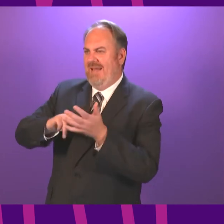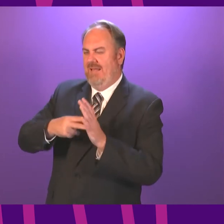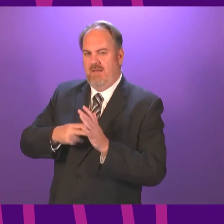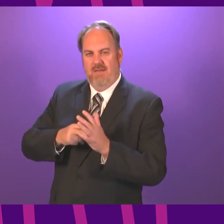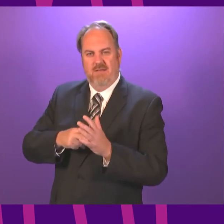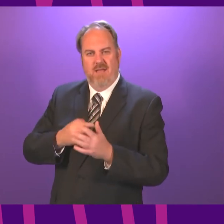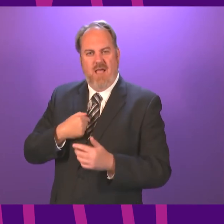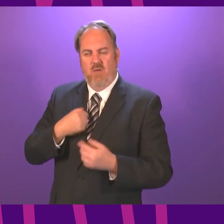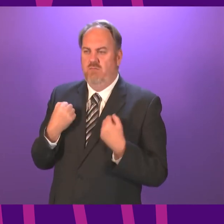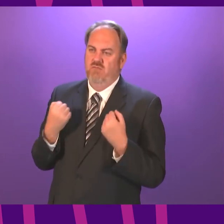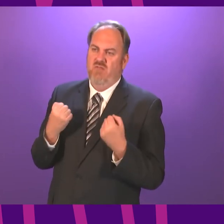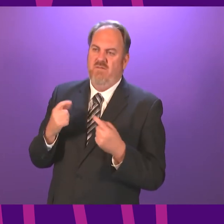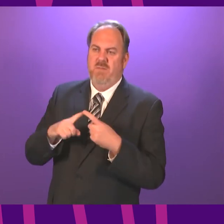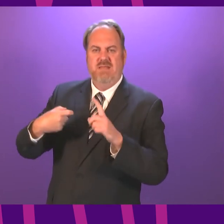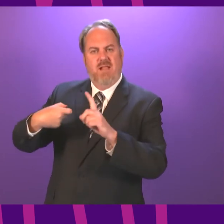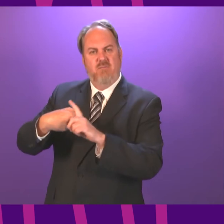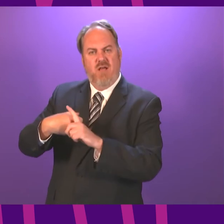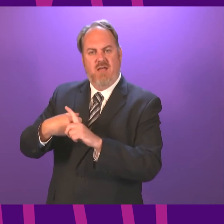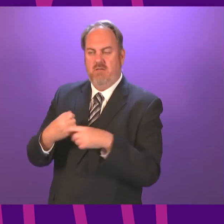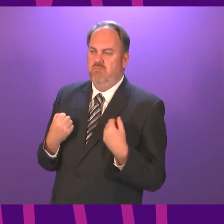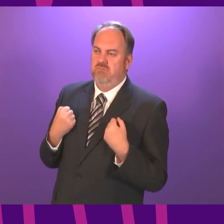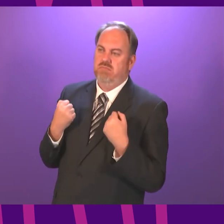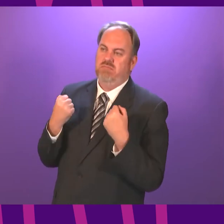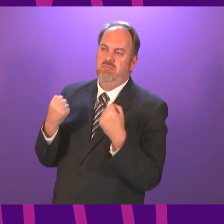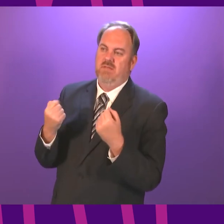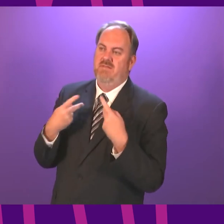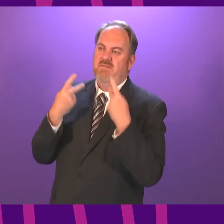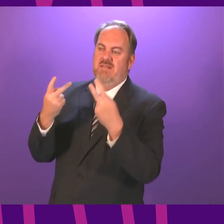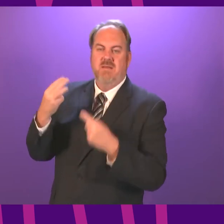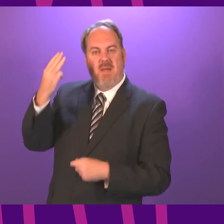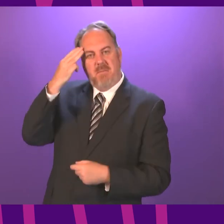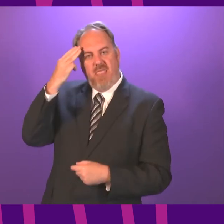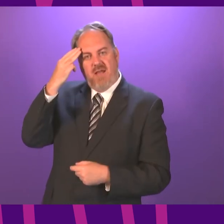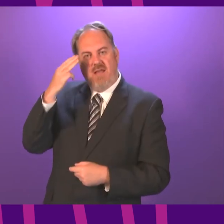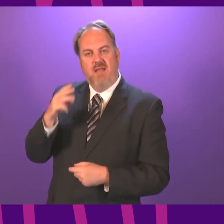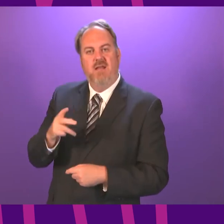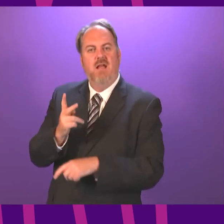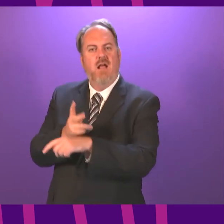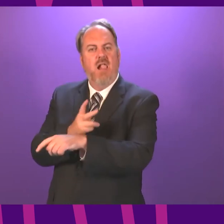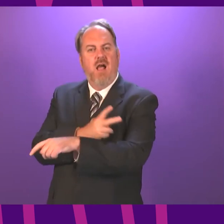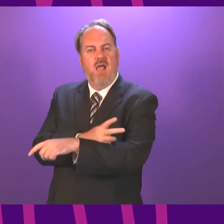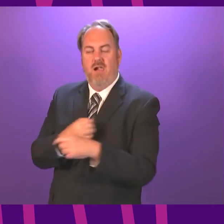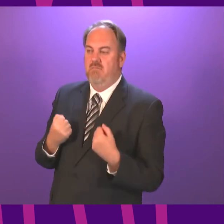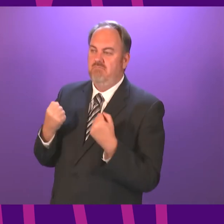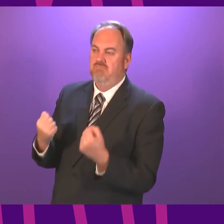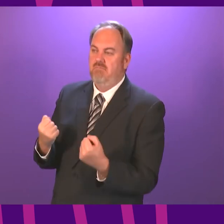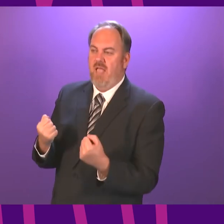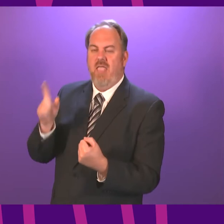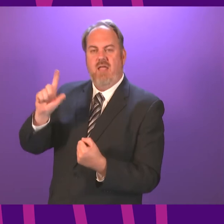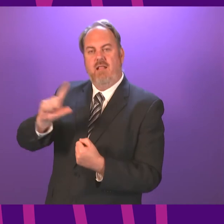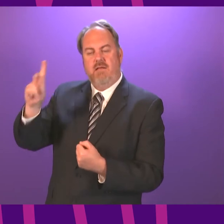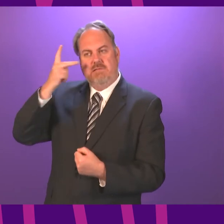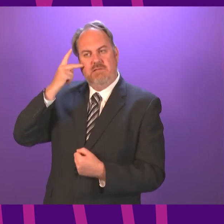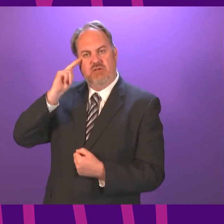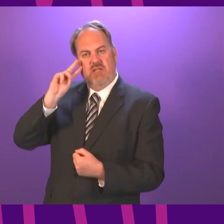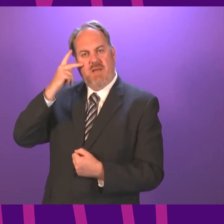off from my home in East Kilbride, go down to visit my mother in Carlisle, suddenly decide I'm going